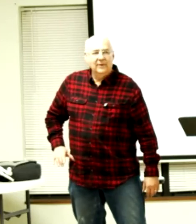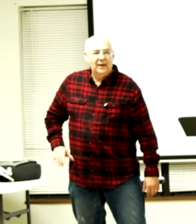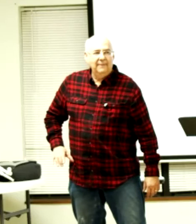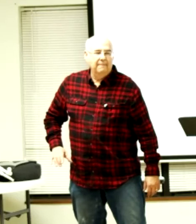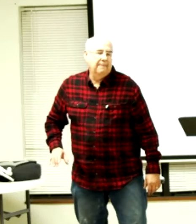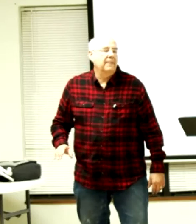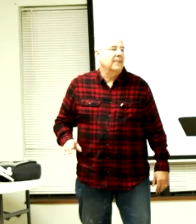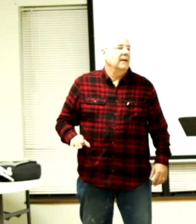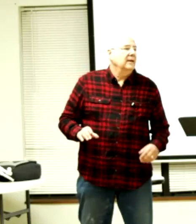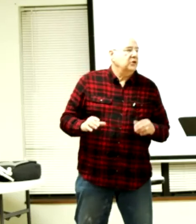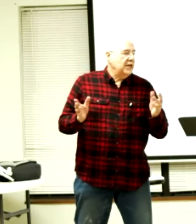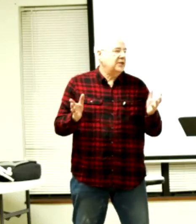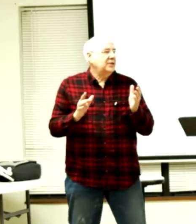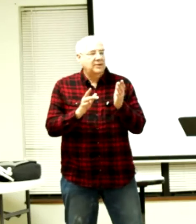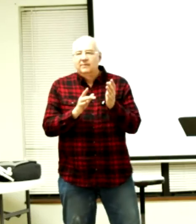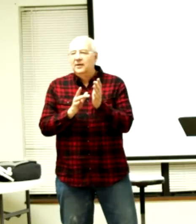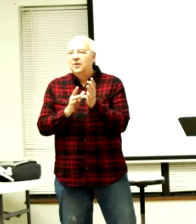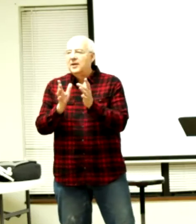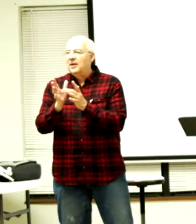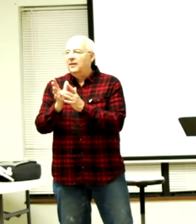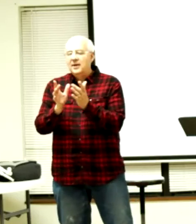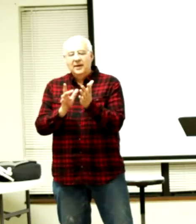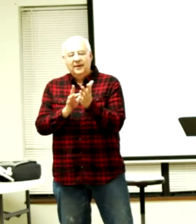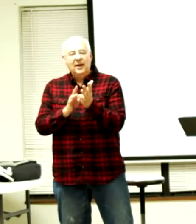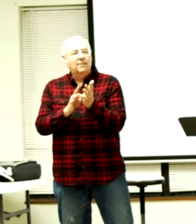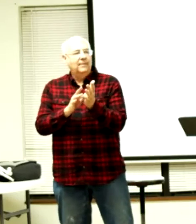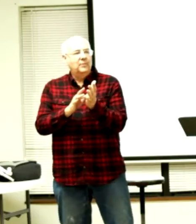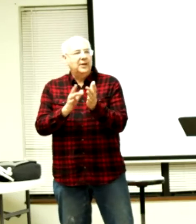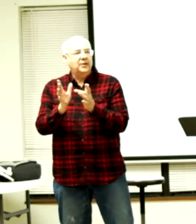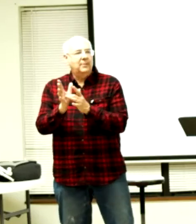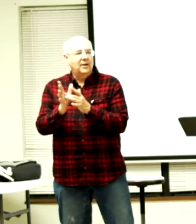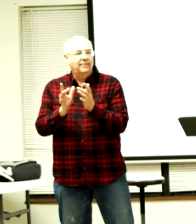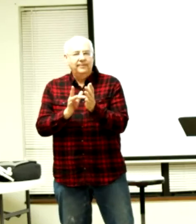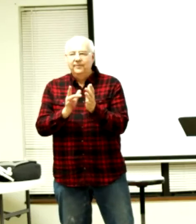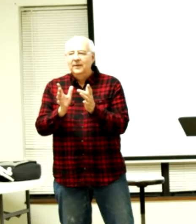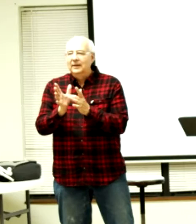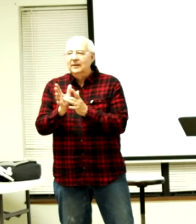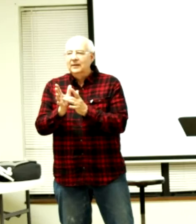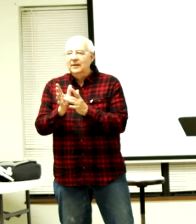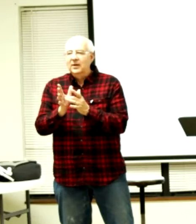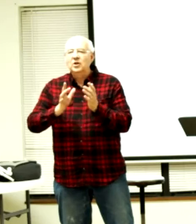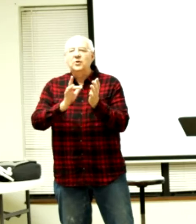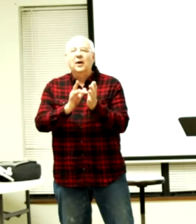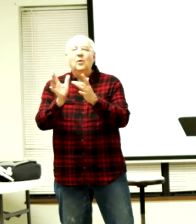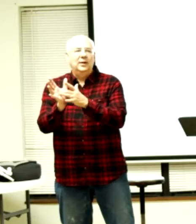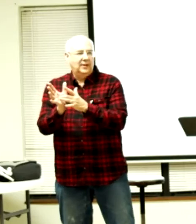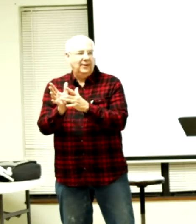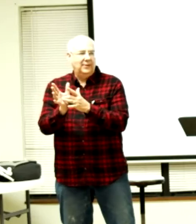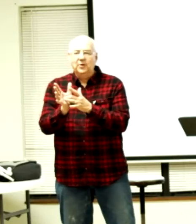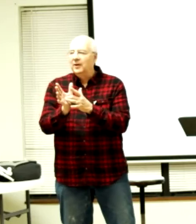Okay. Jesus is the nail prints in the palm. You just do that once. I was doing it